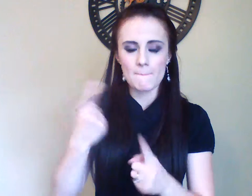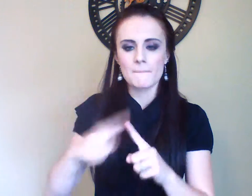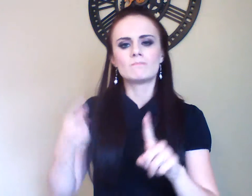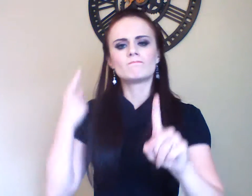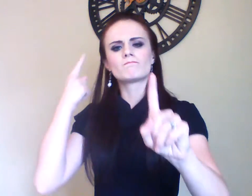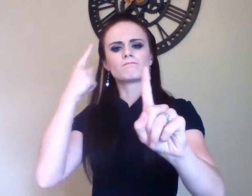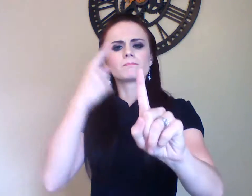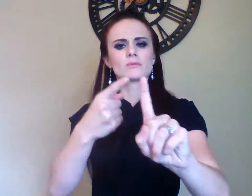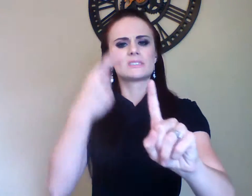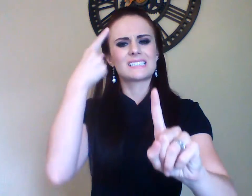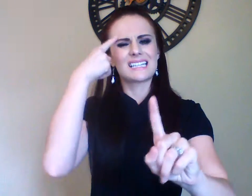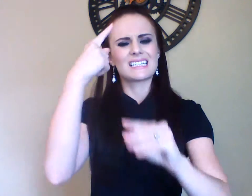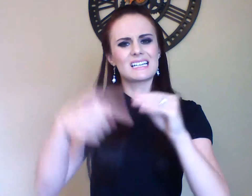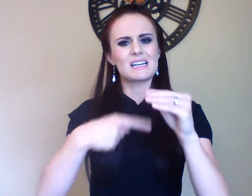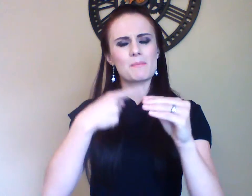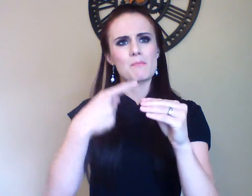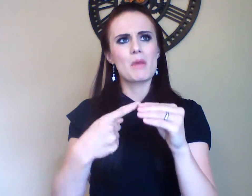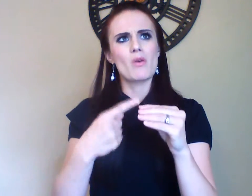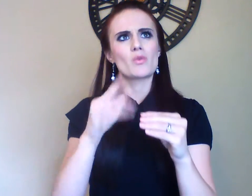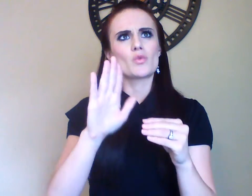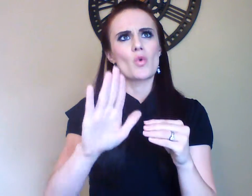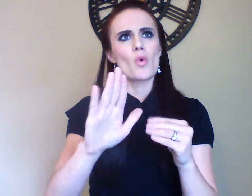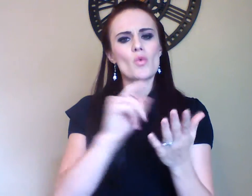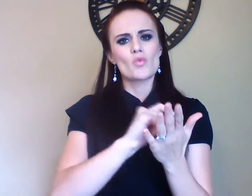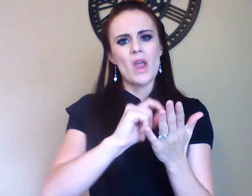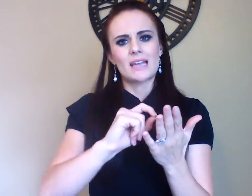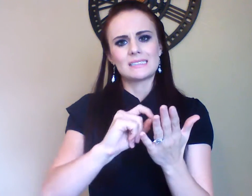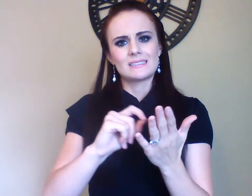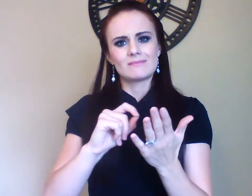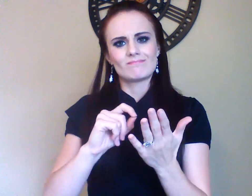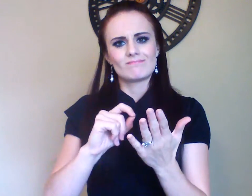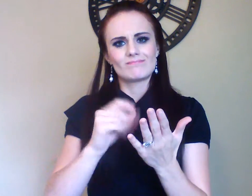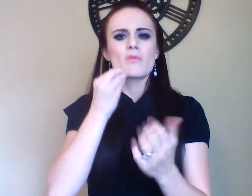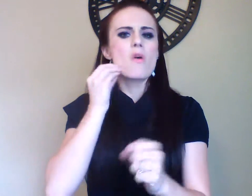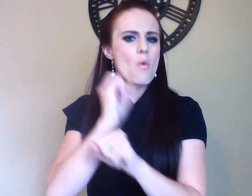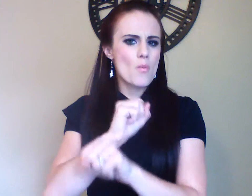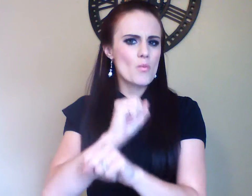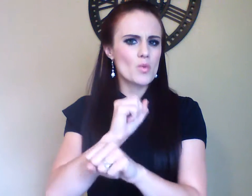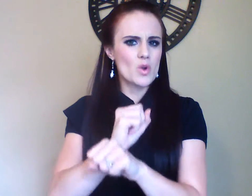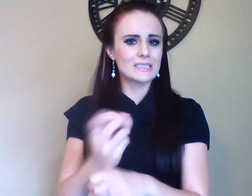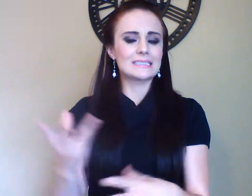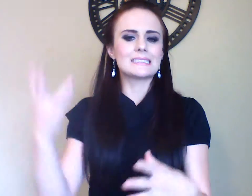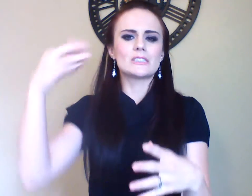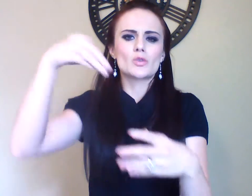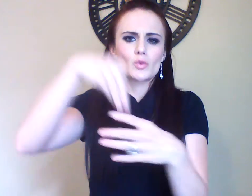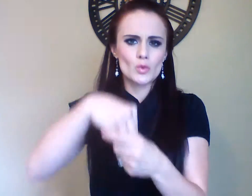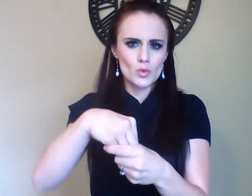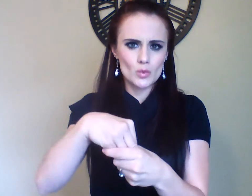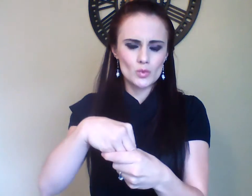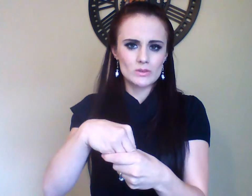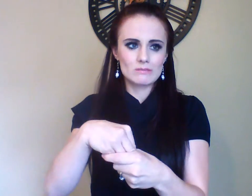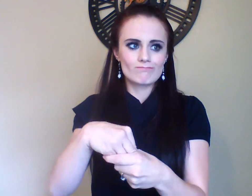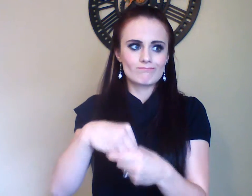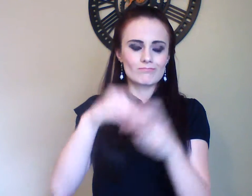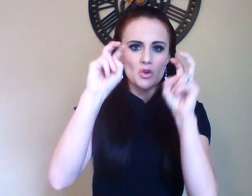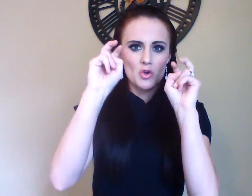something that will involve content. And I think that's one thing that teachers often have a hard time with. You kind of want your students to write and you want